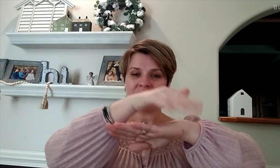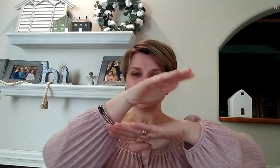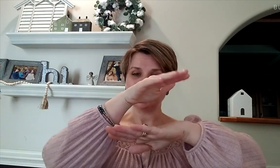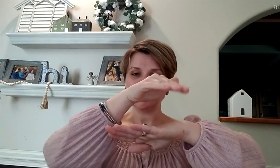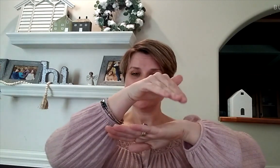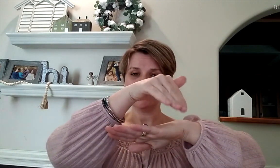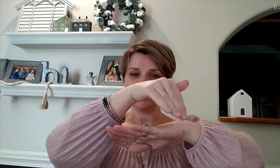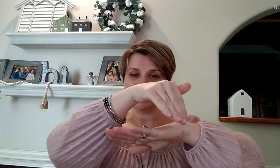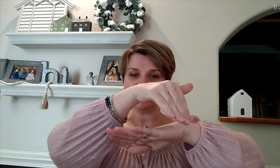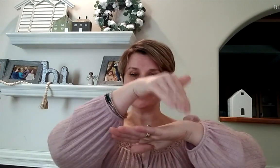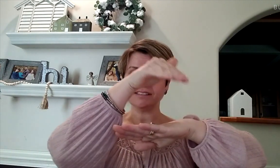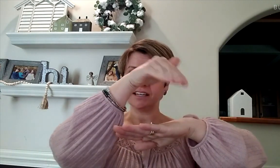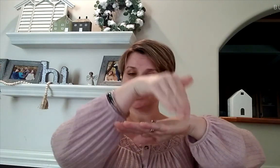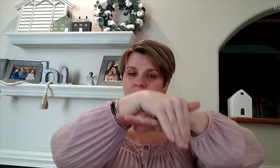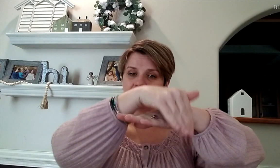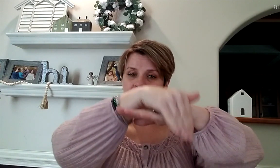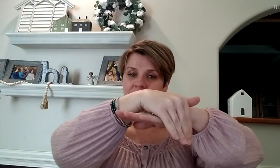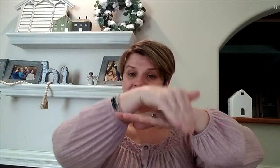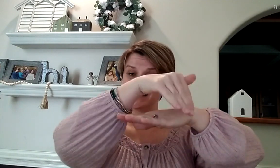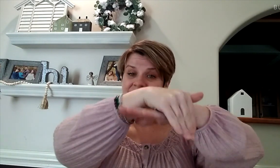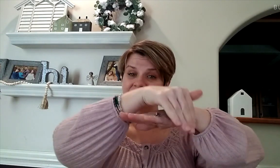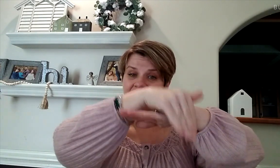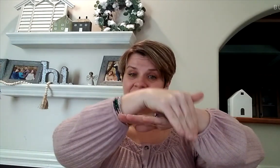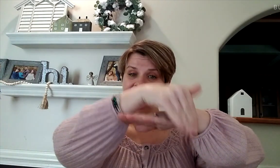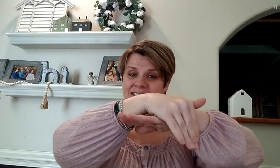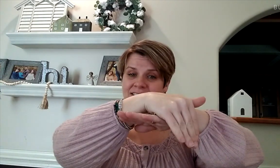So think of the sun going over the horizon, night.